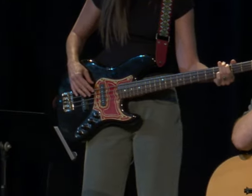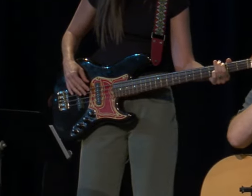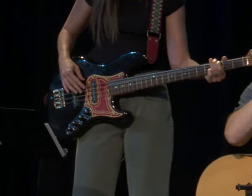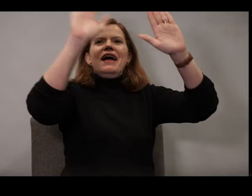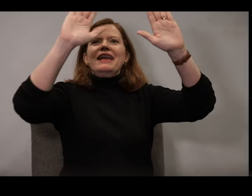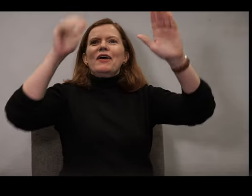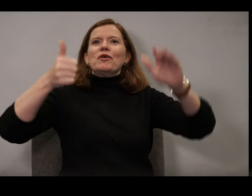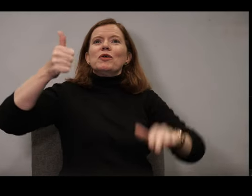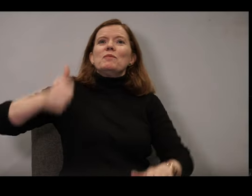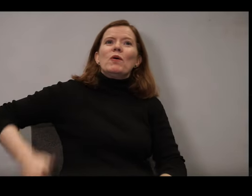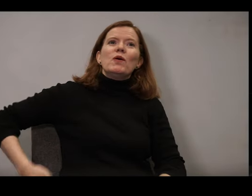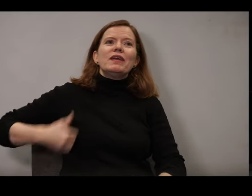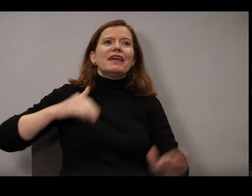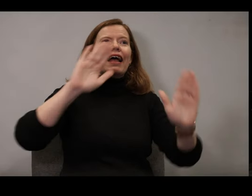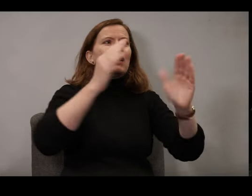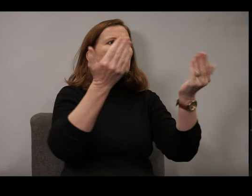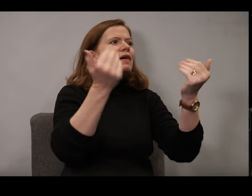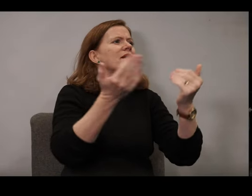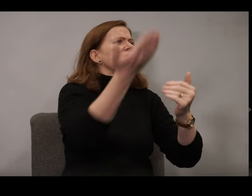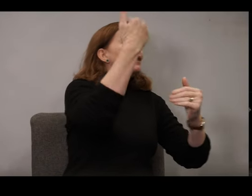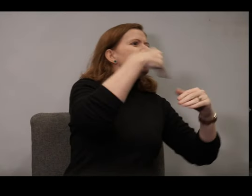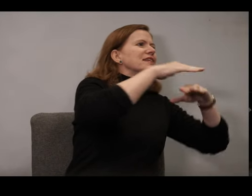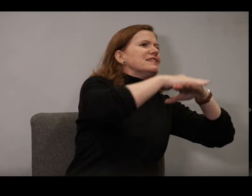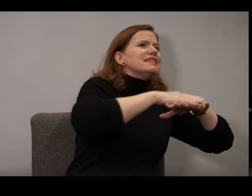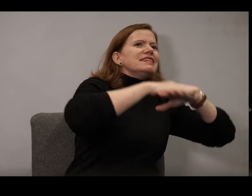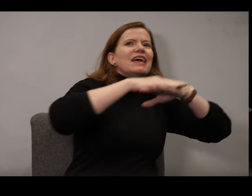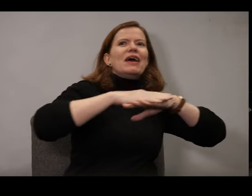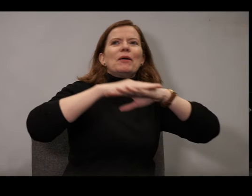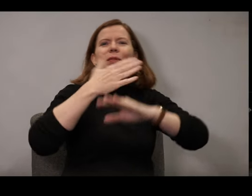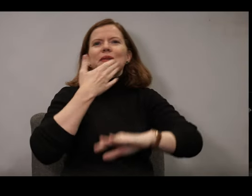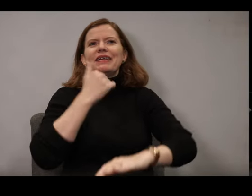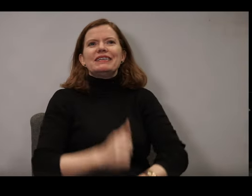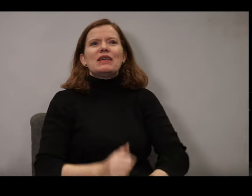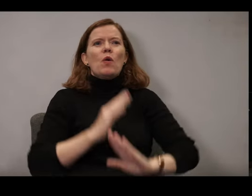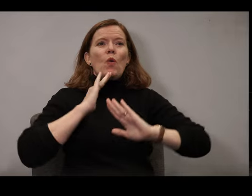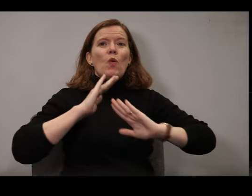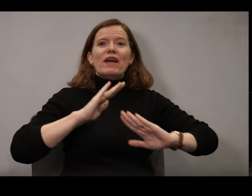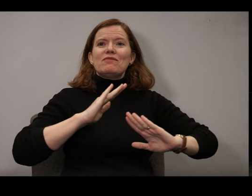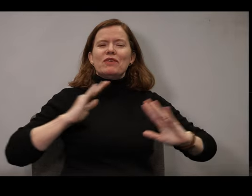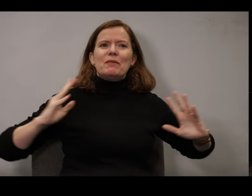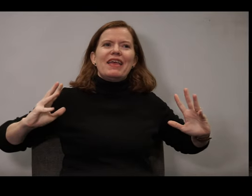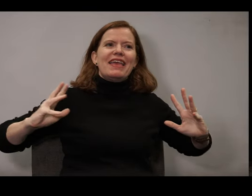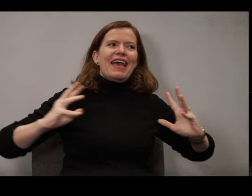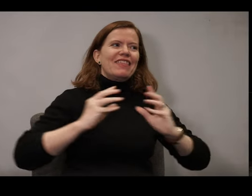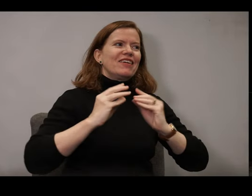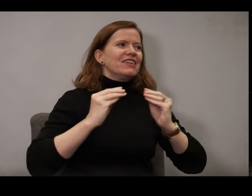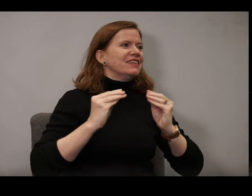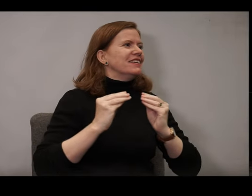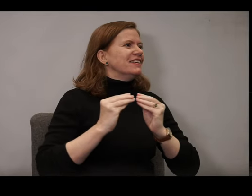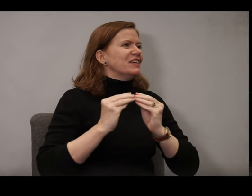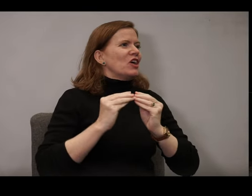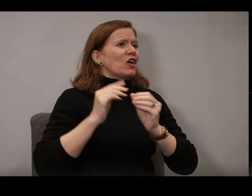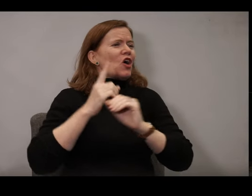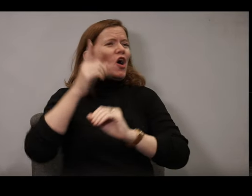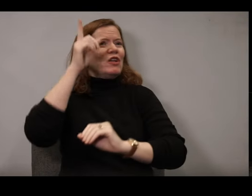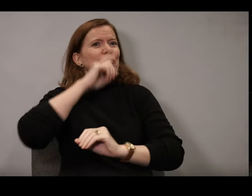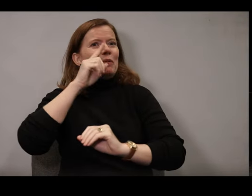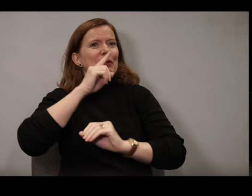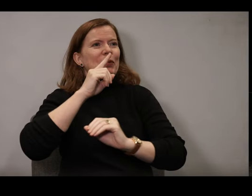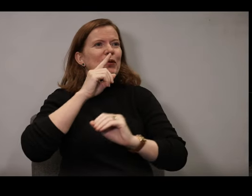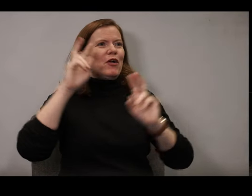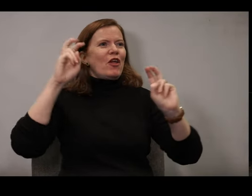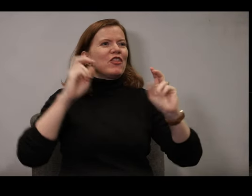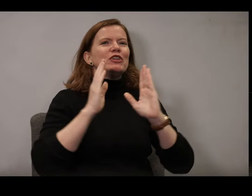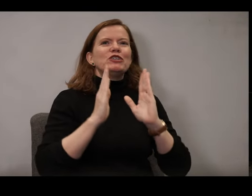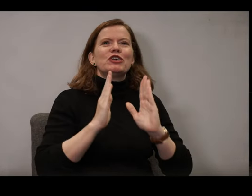Welcome, everyone. Good morning. Please come in, come find a seat. Great to be gathered together as God's gathered people. We're going to kick